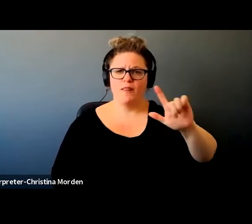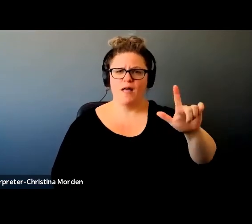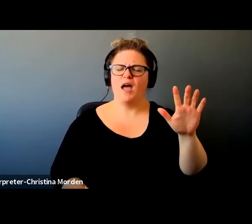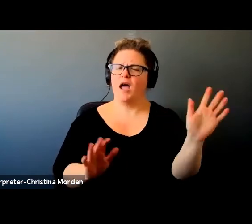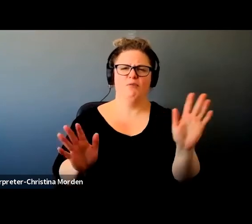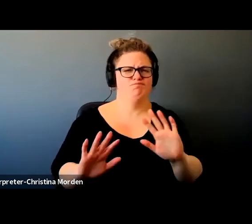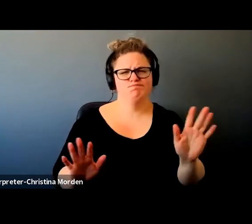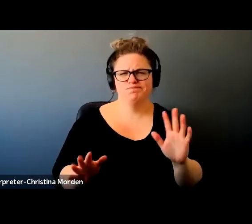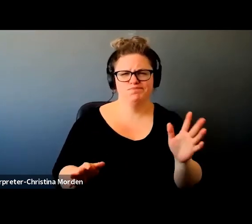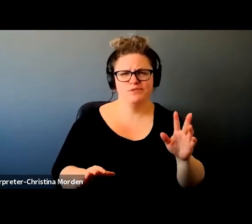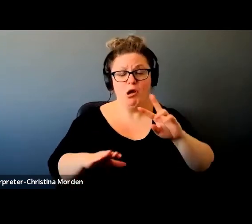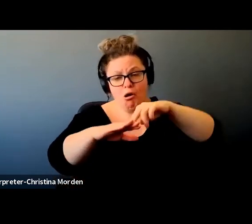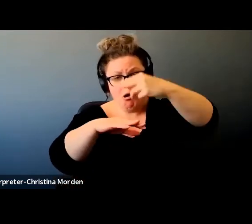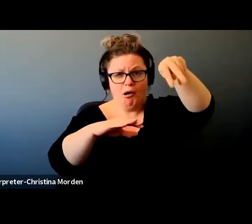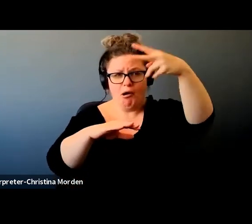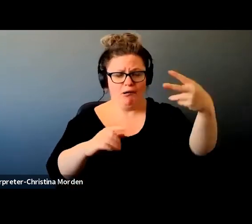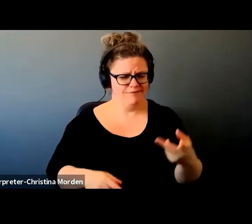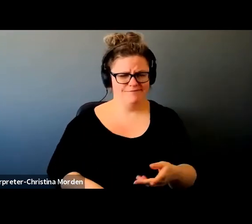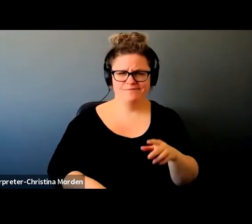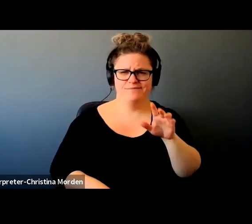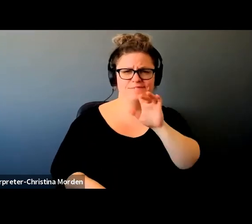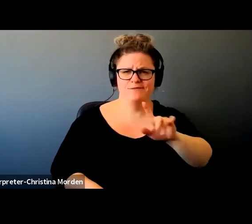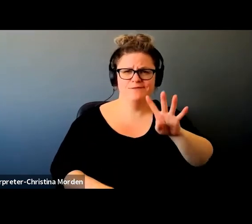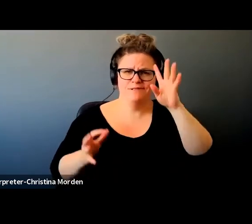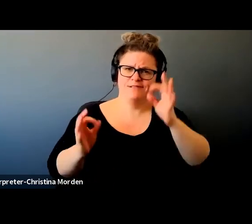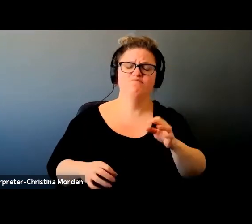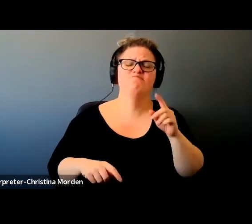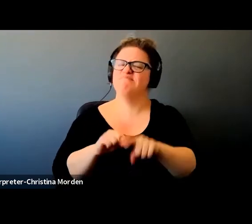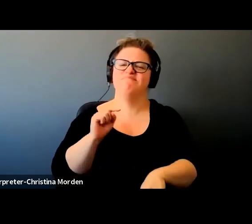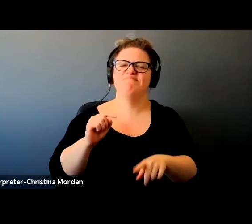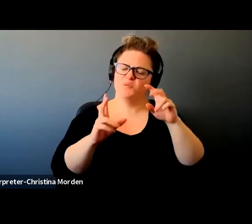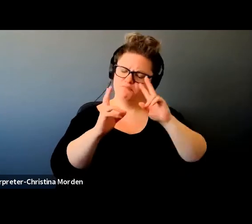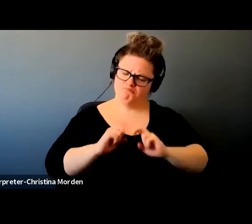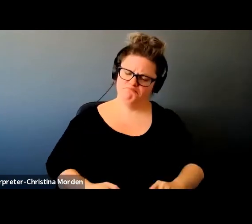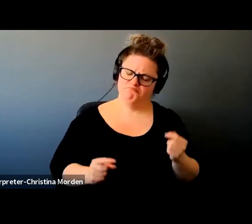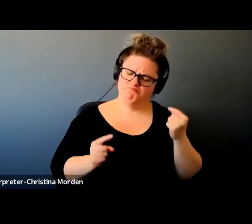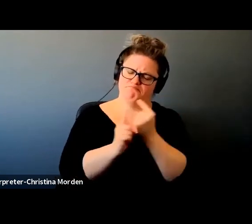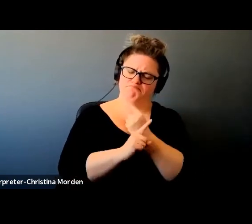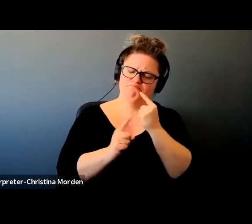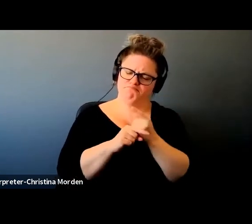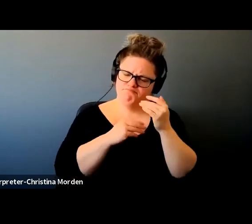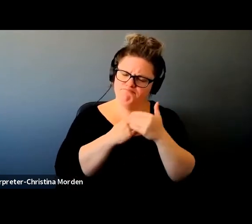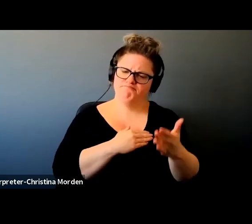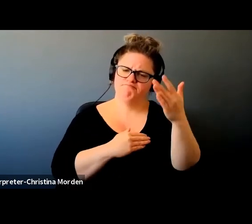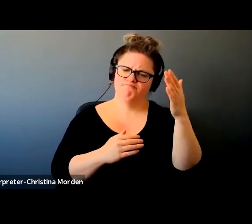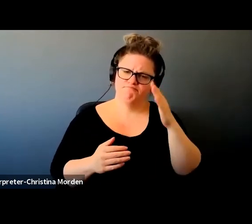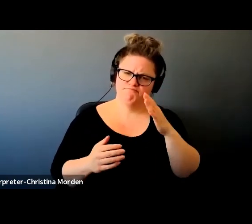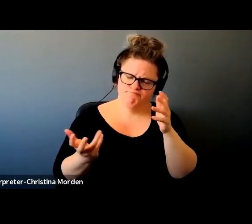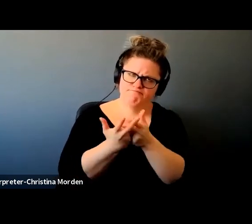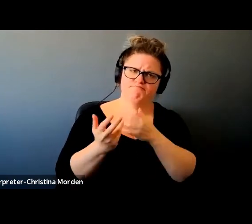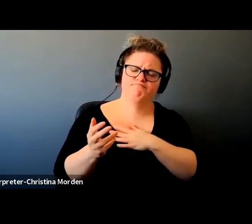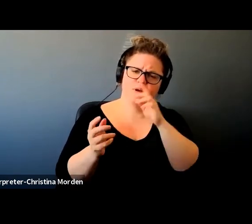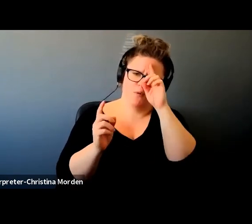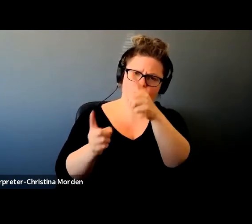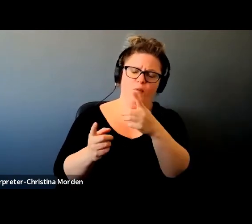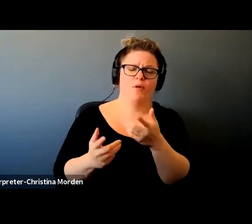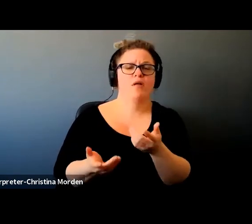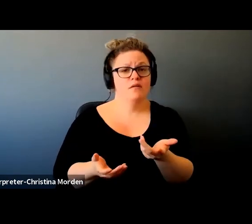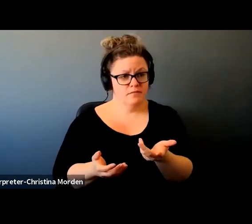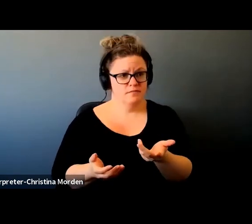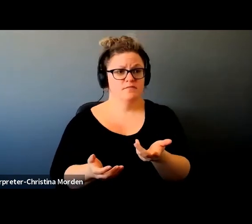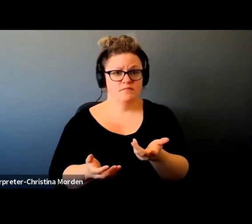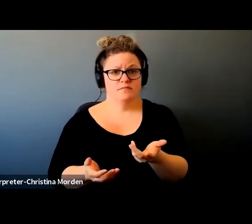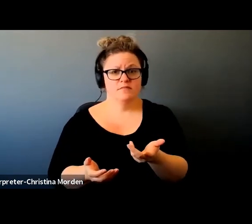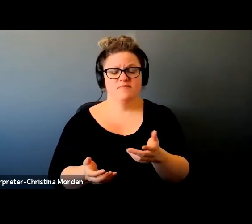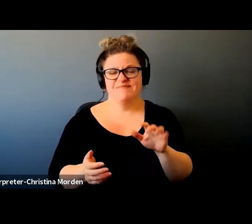and then to try to figure out your way there is the challenge of anyone who's working within